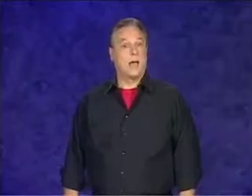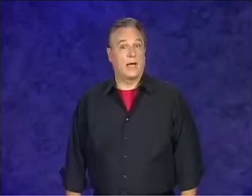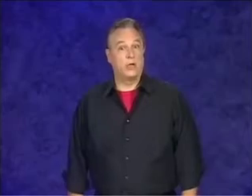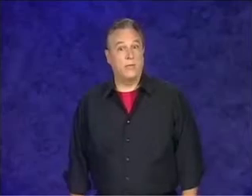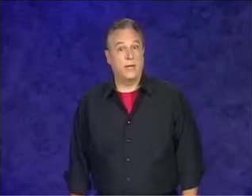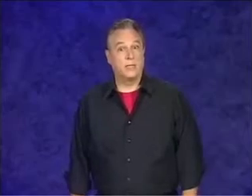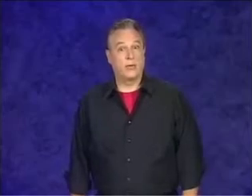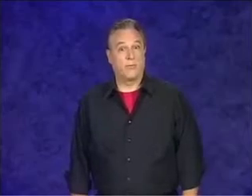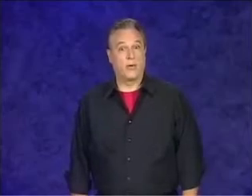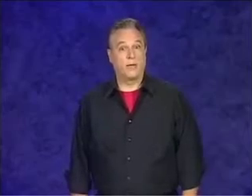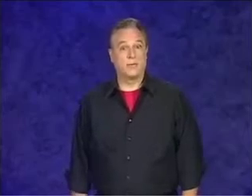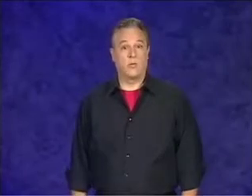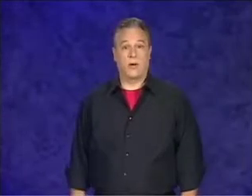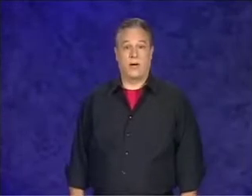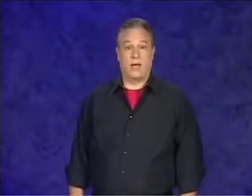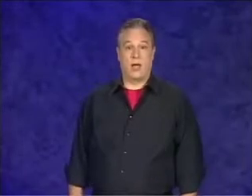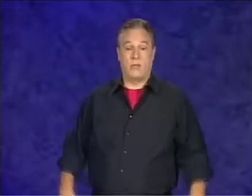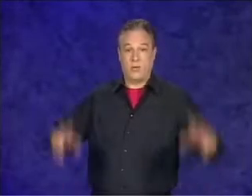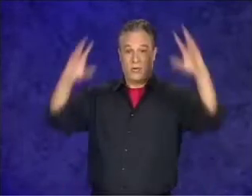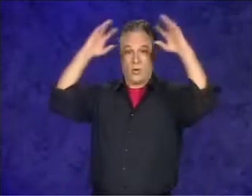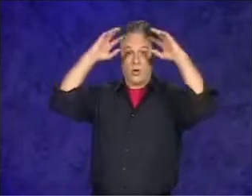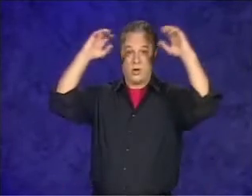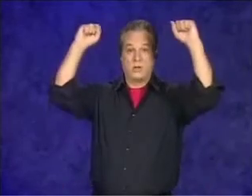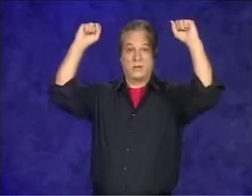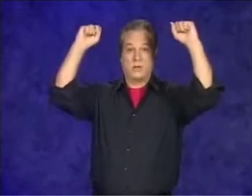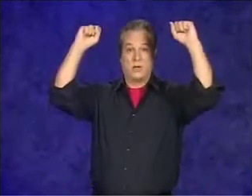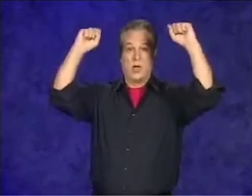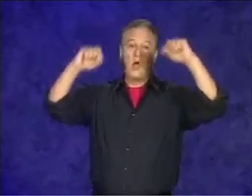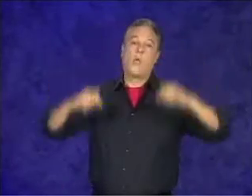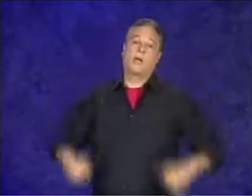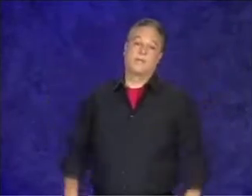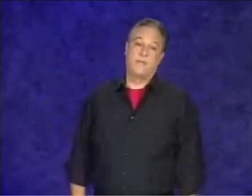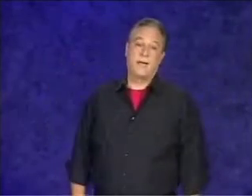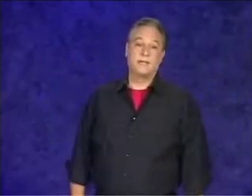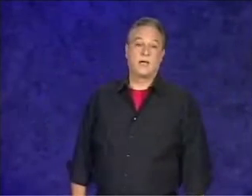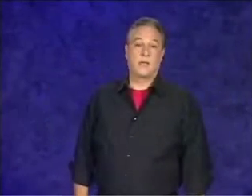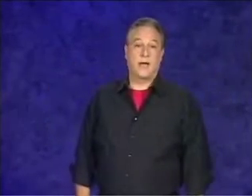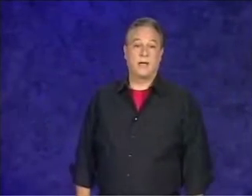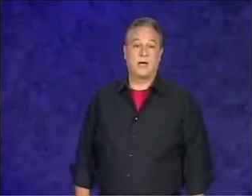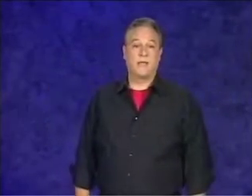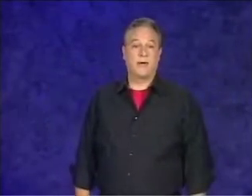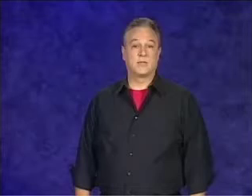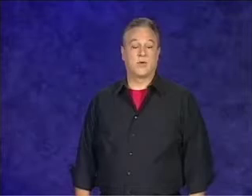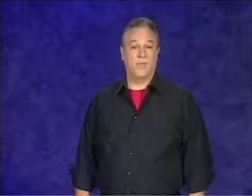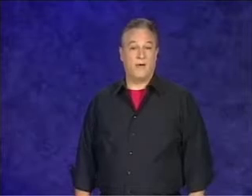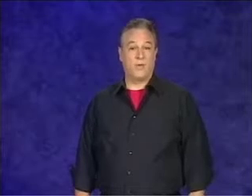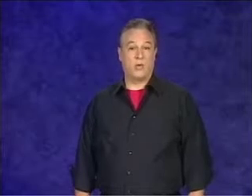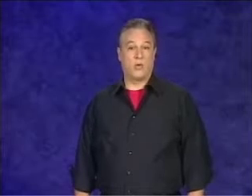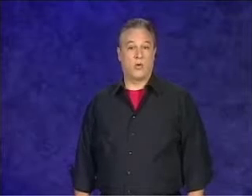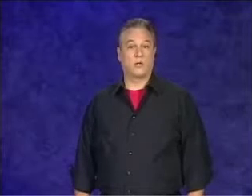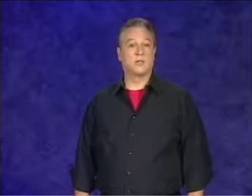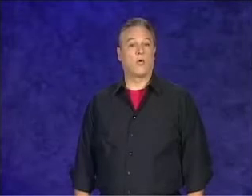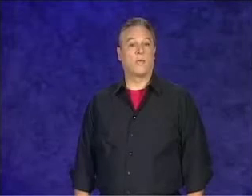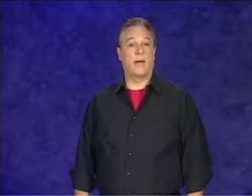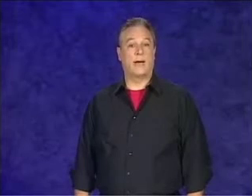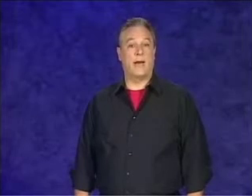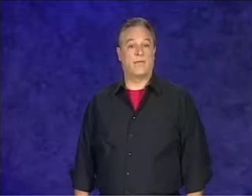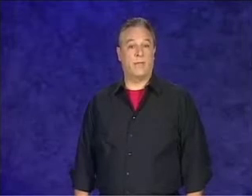Can you picture a peasant wearing a helmet with horns? Well, it's based on the head coverings with buffalo horns worn by Native